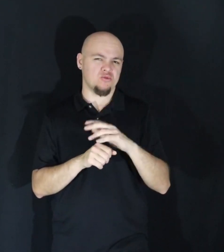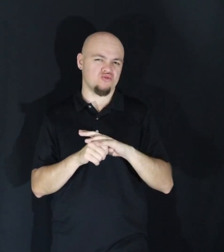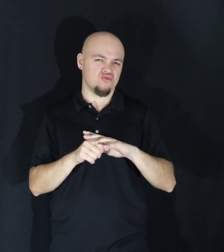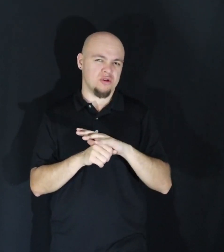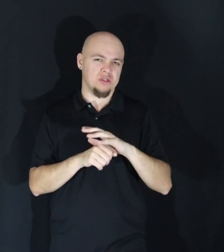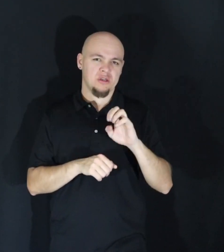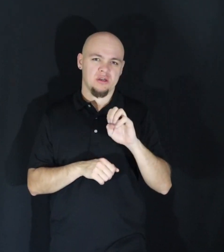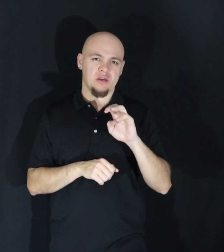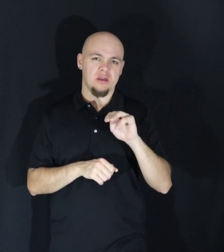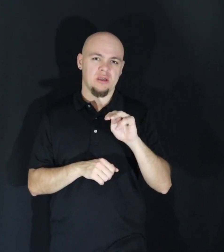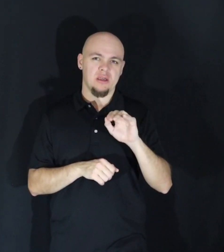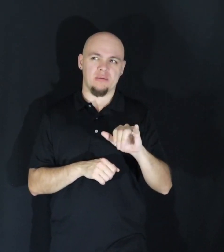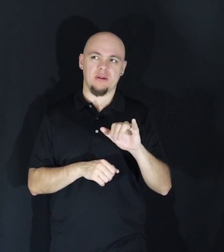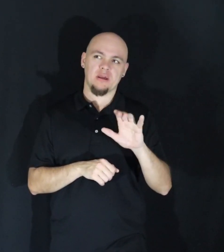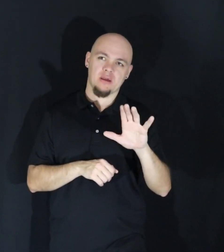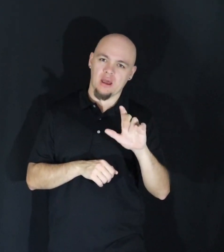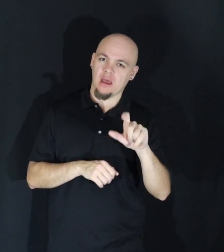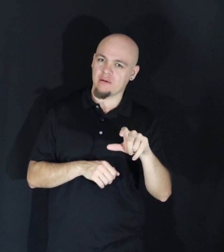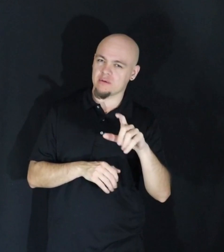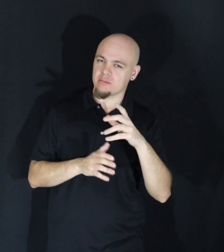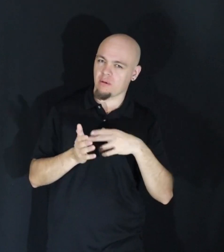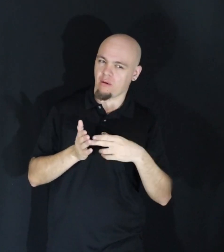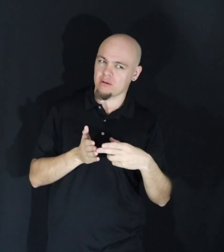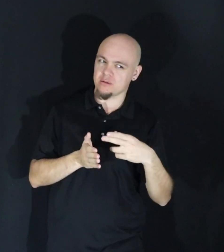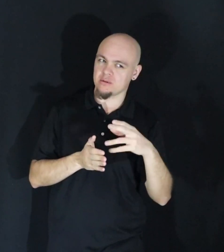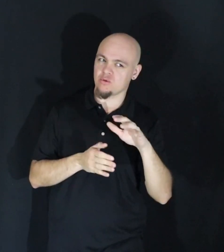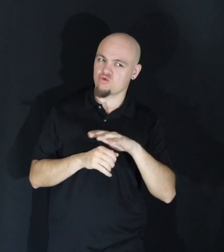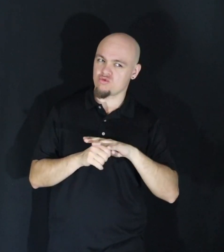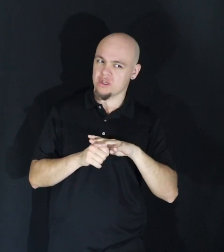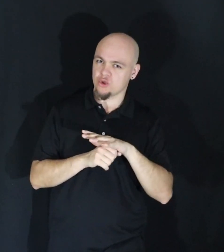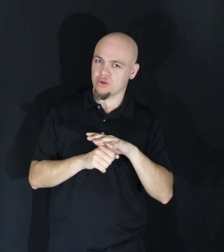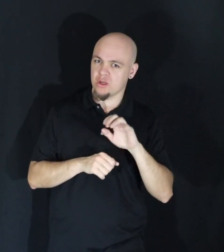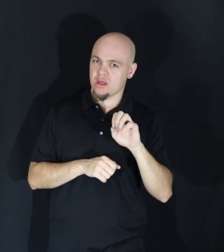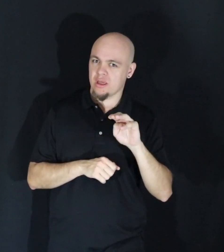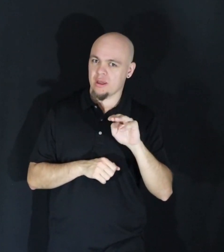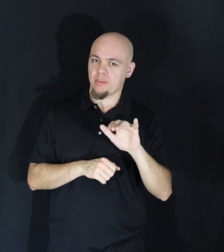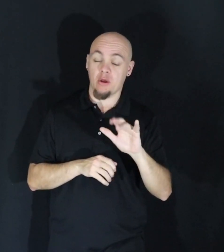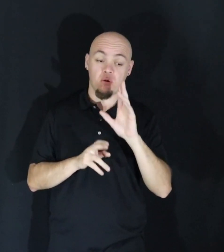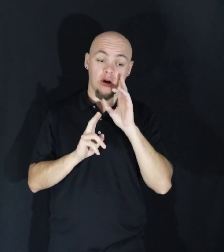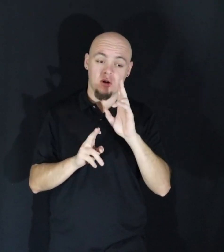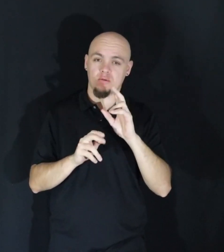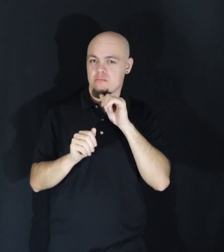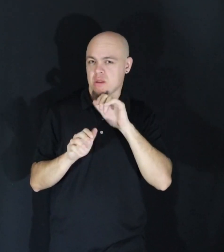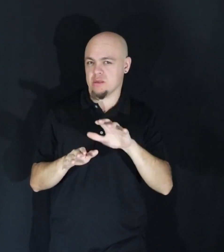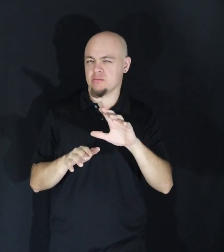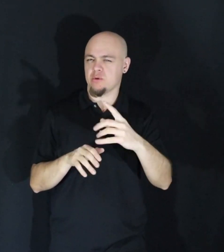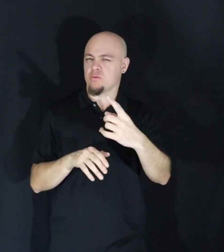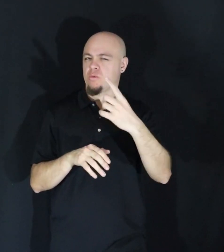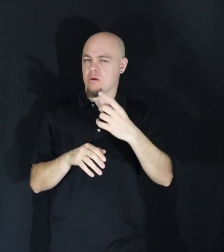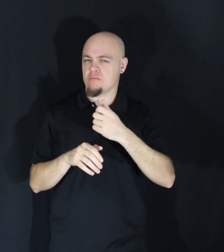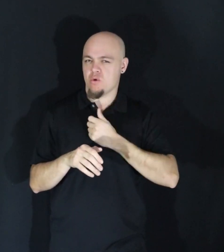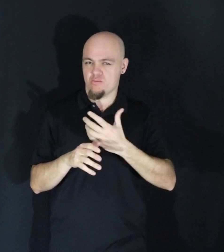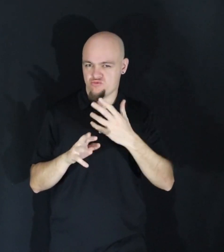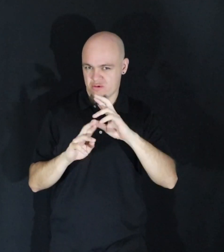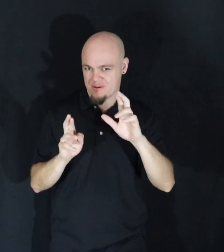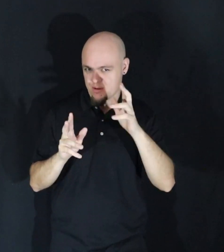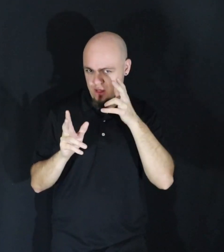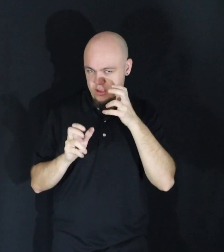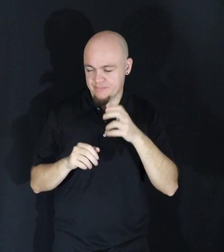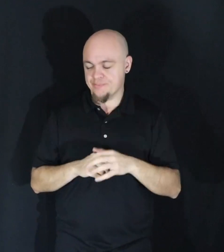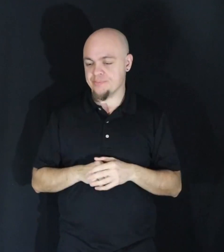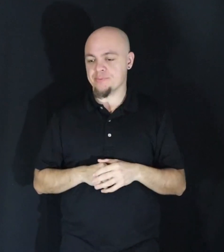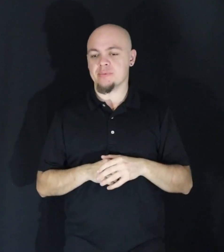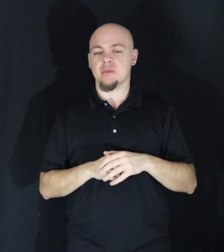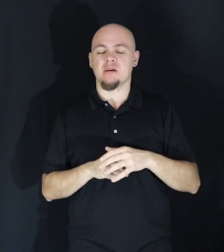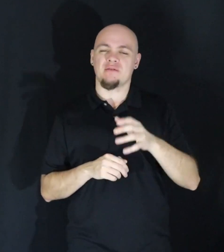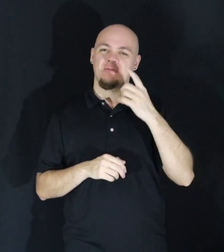about that. You gotta say regional to keep it real, you know what I'm saying? But it was an honor and it's a blessing, and so I'm gonna share this poem with you guys if you wanna hear it. Here we go. For